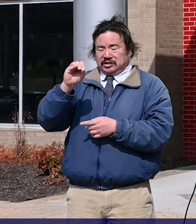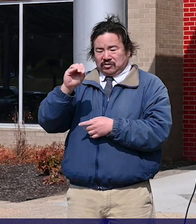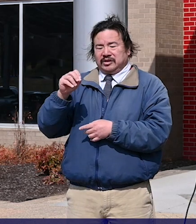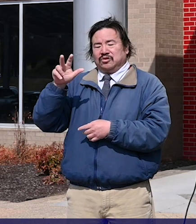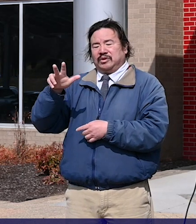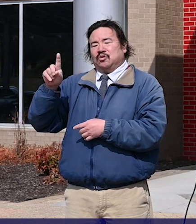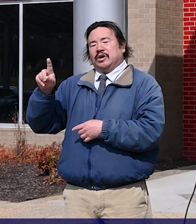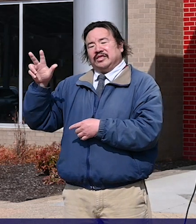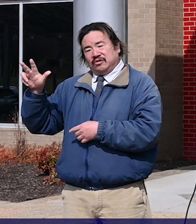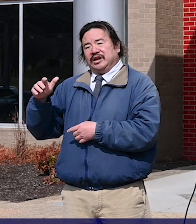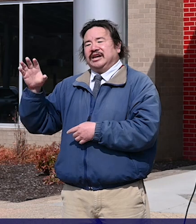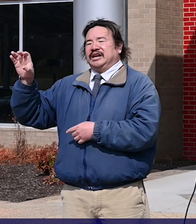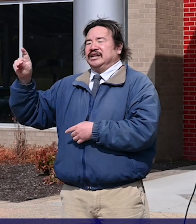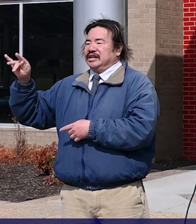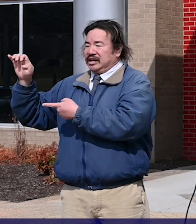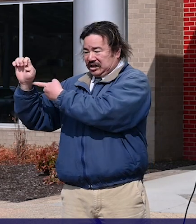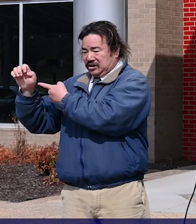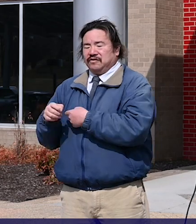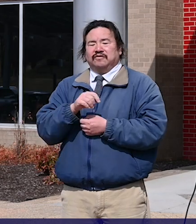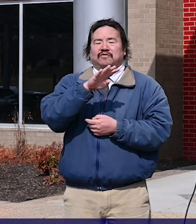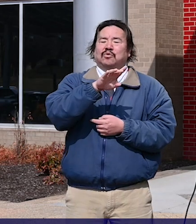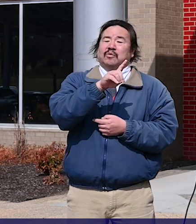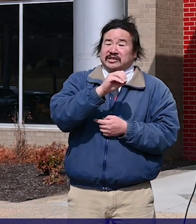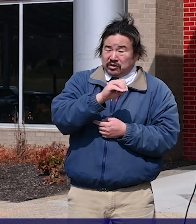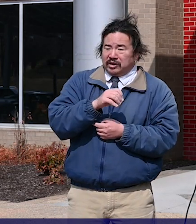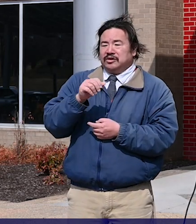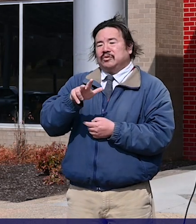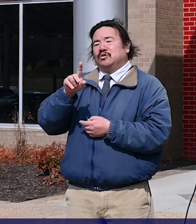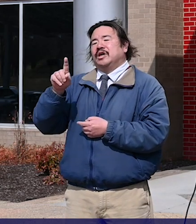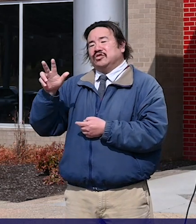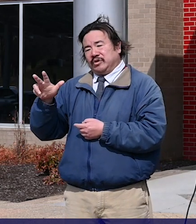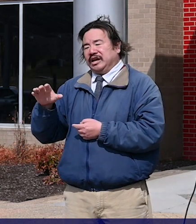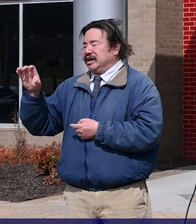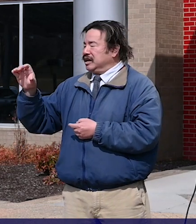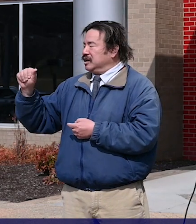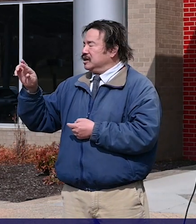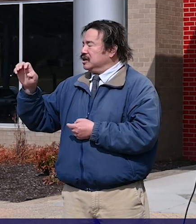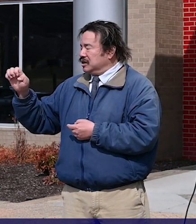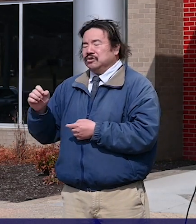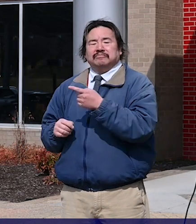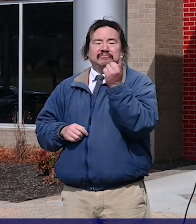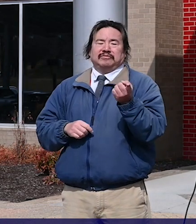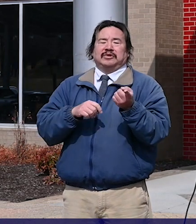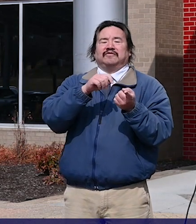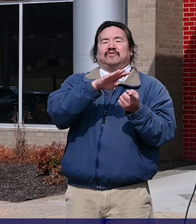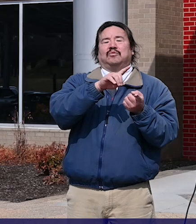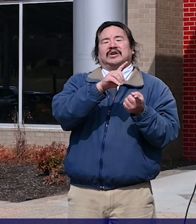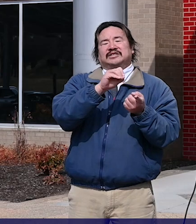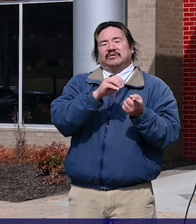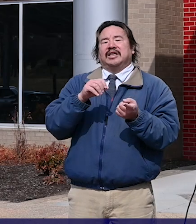410-313-CARE. Again, that's 410-313-CARE. CARE or